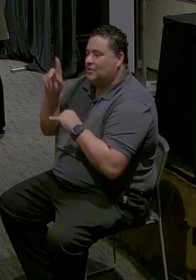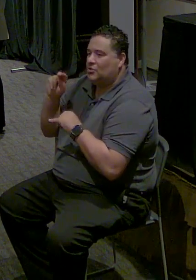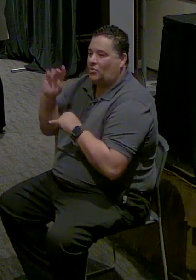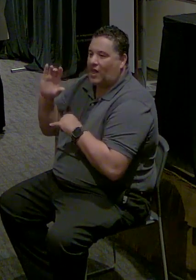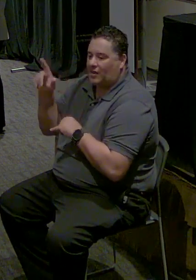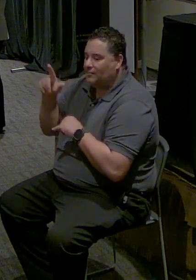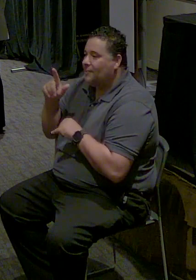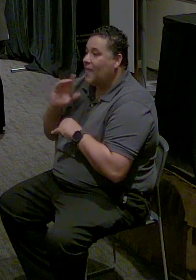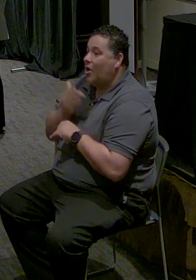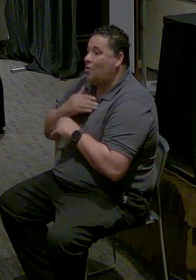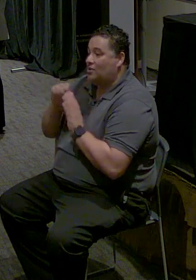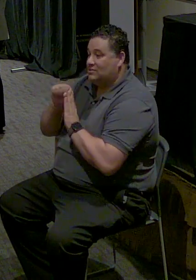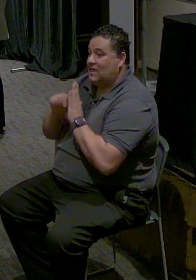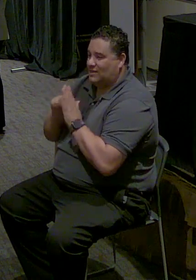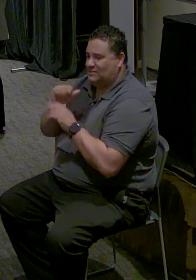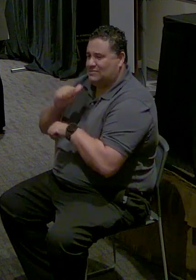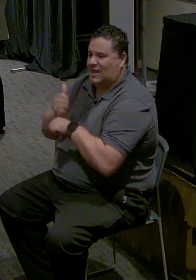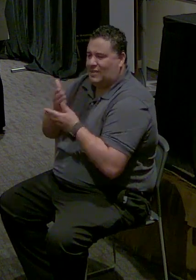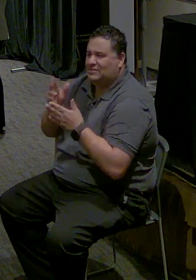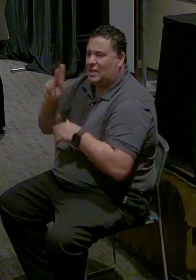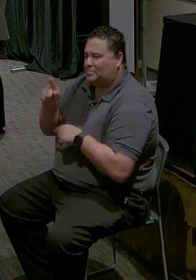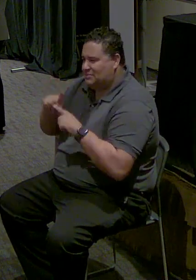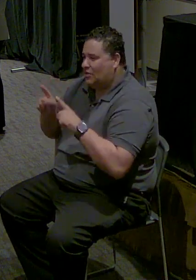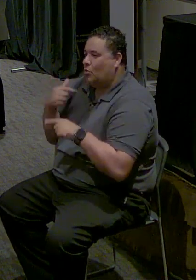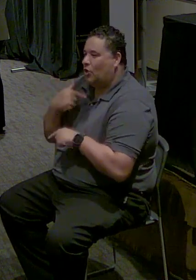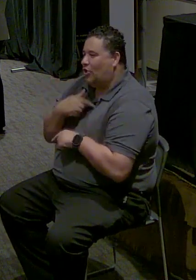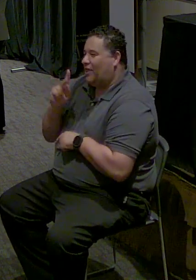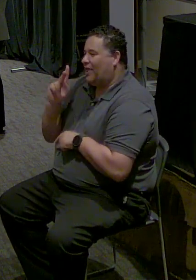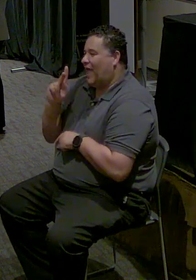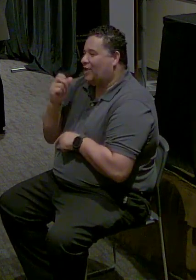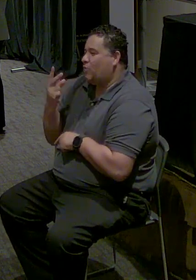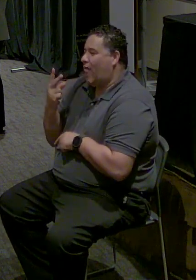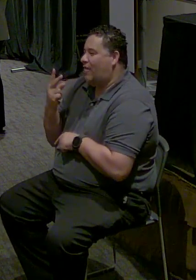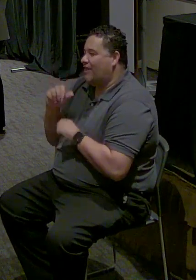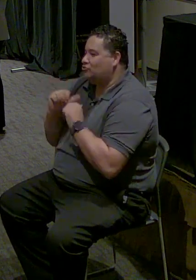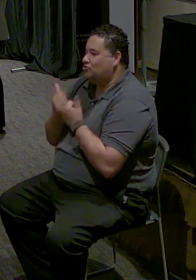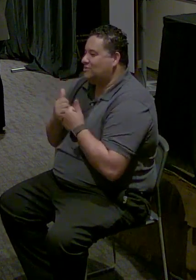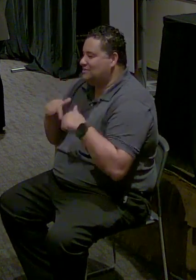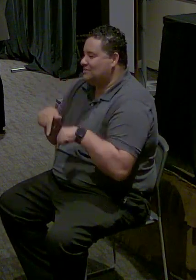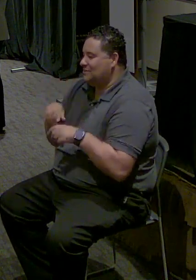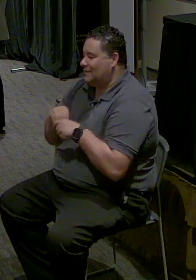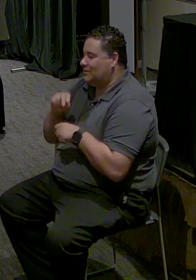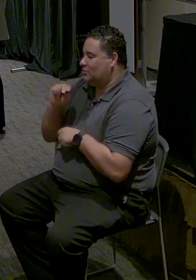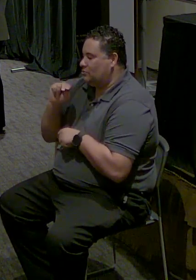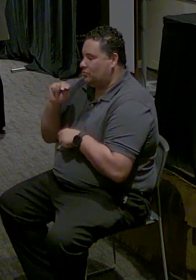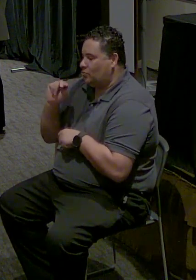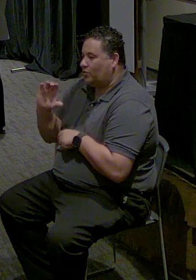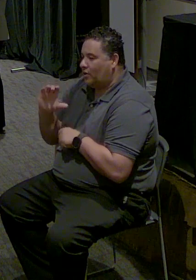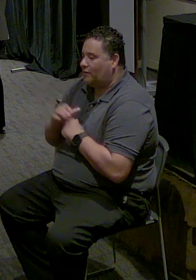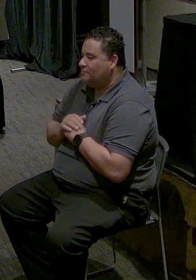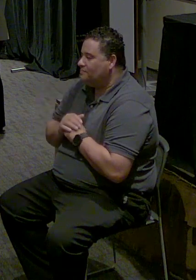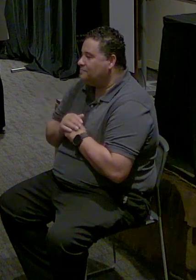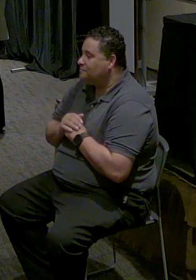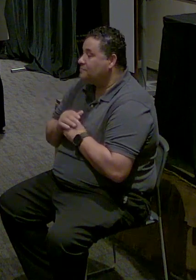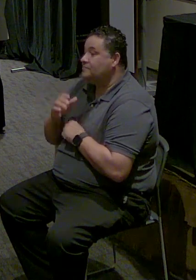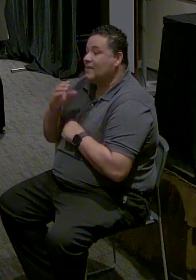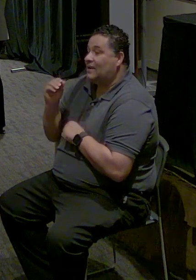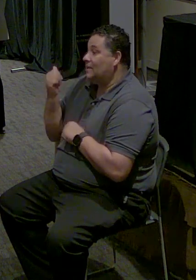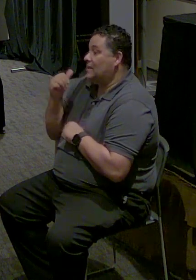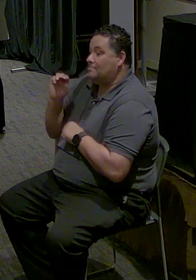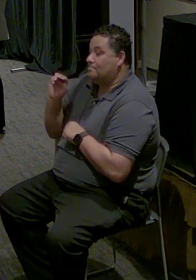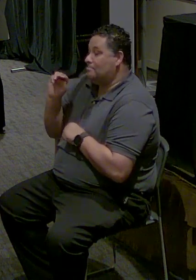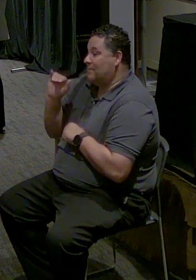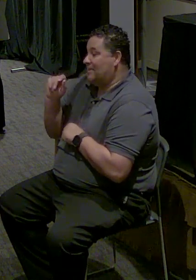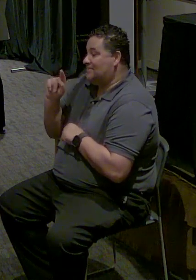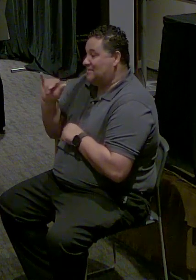our state set things up differently, so we're the K-12 agency in North Carolina. And Misty is our